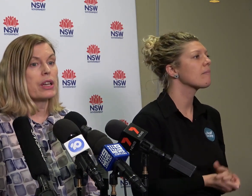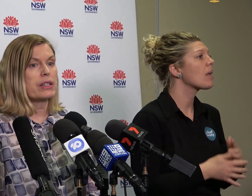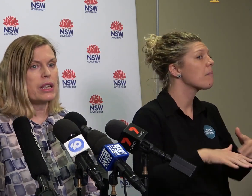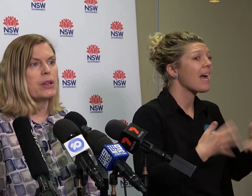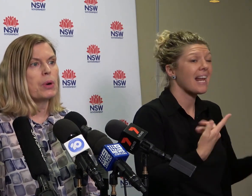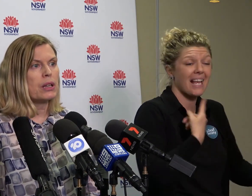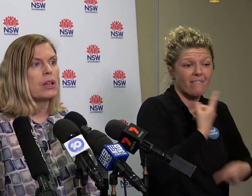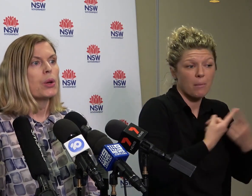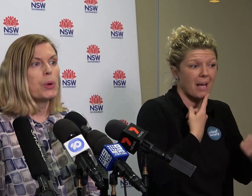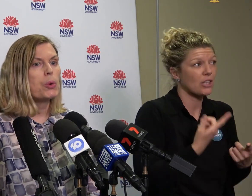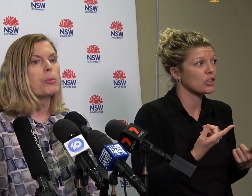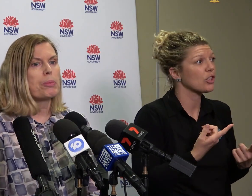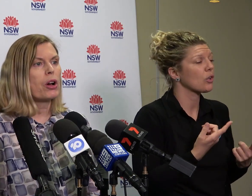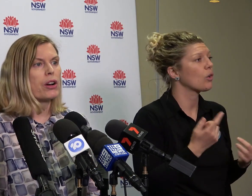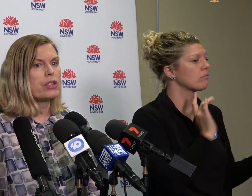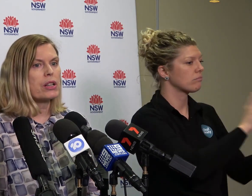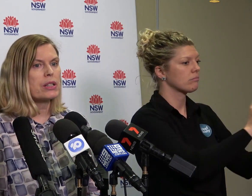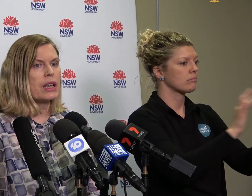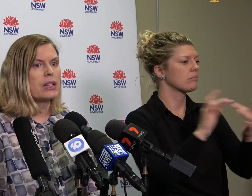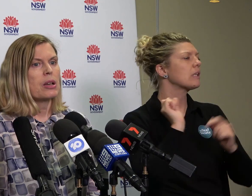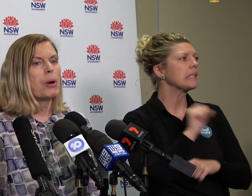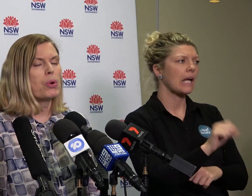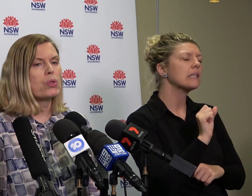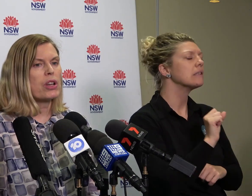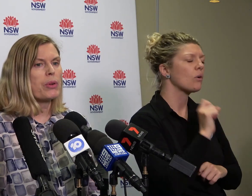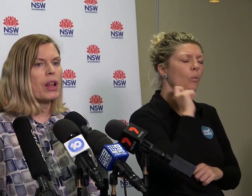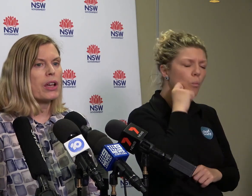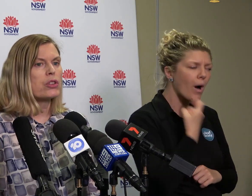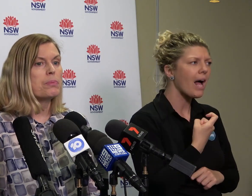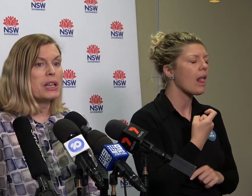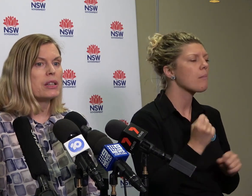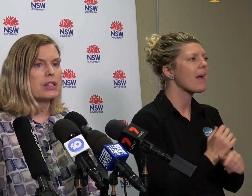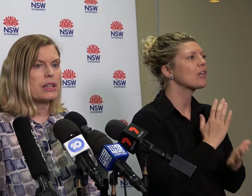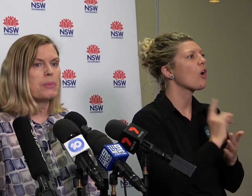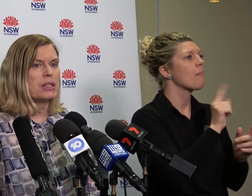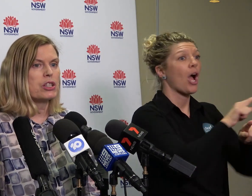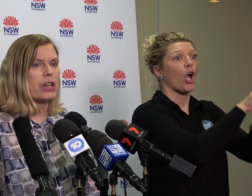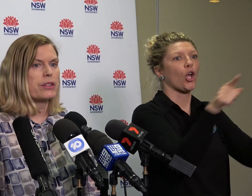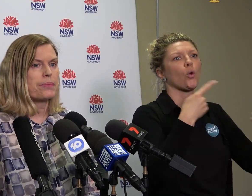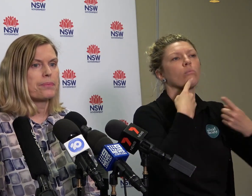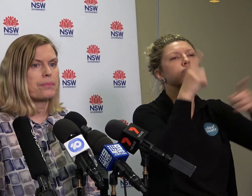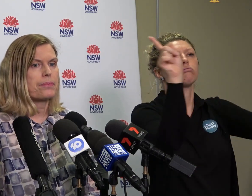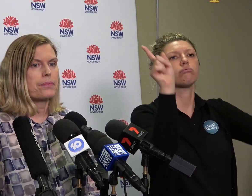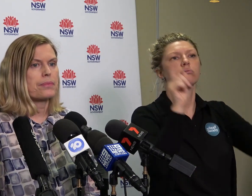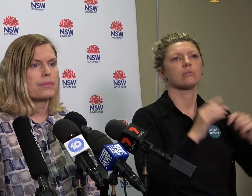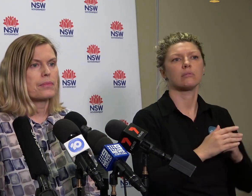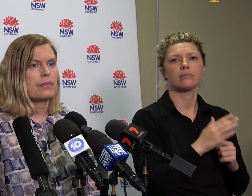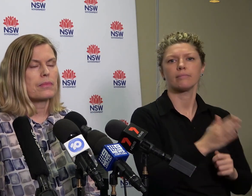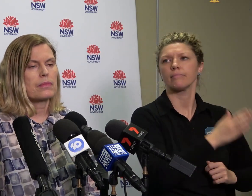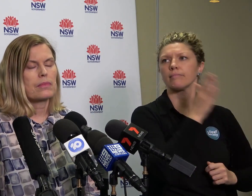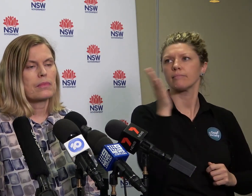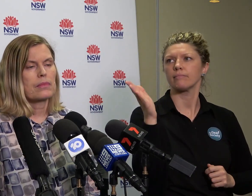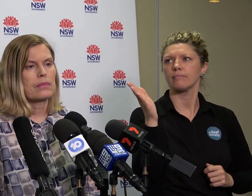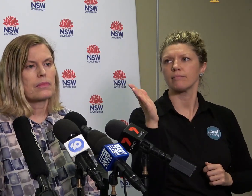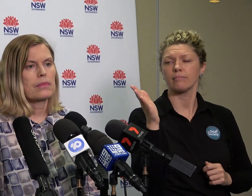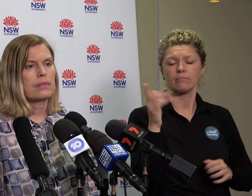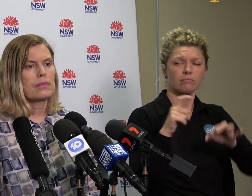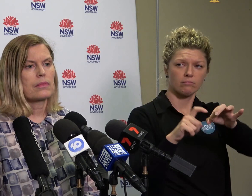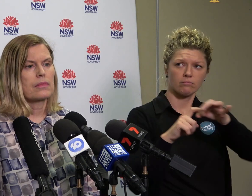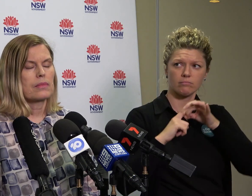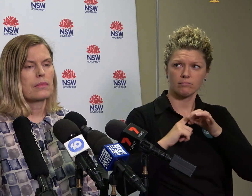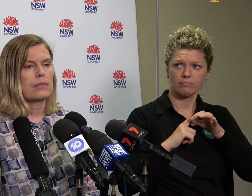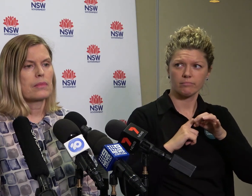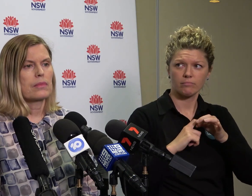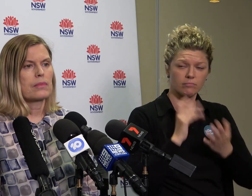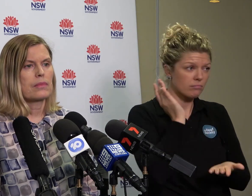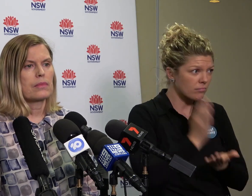us to contact anyone, we will be prioritising that, but we're also relying on the media to get the message out. Are you frustrated that, is it correct, and